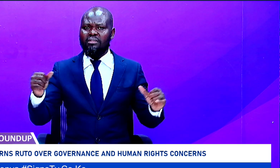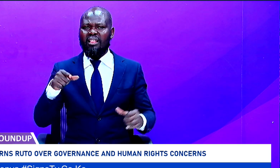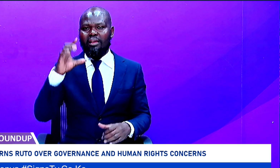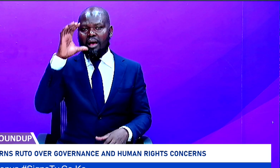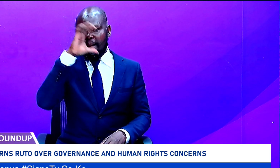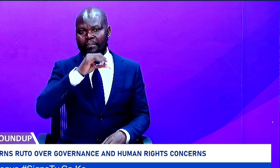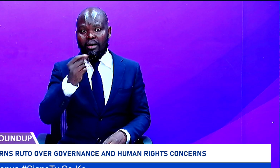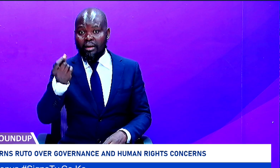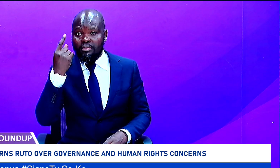misrepresenting legitimate